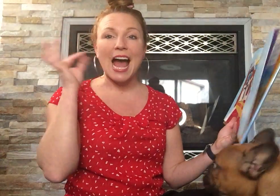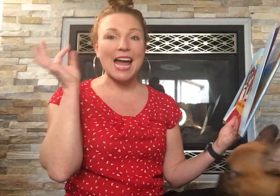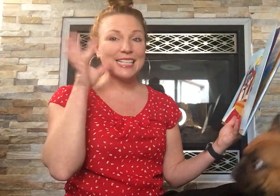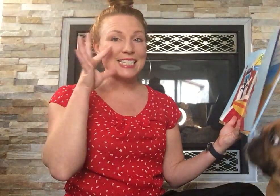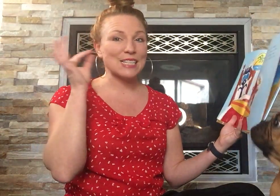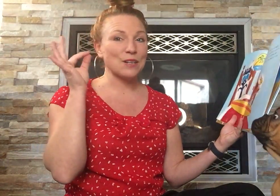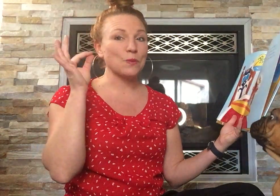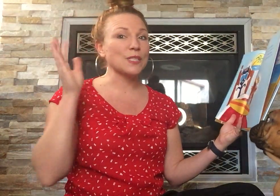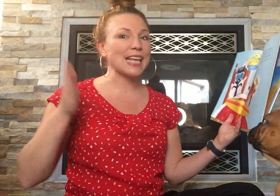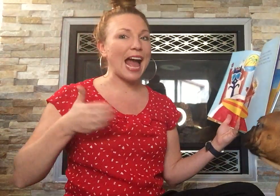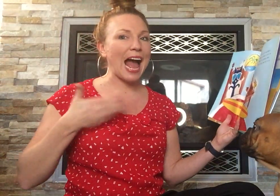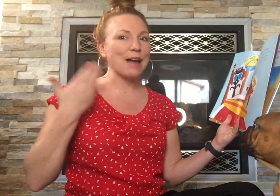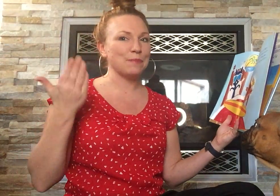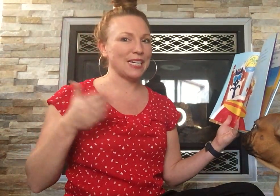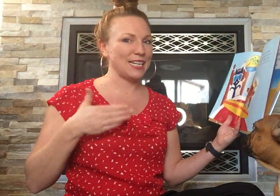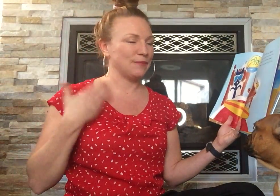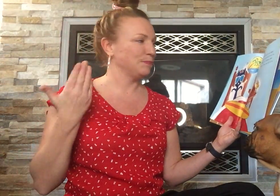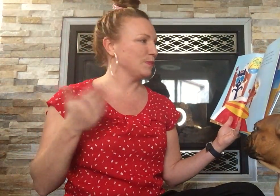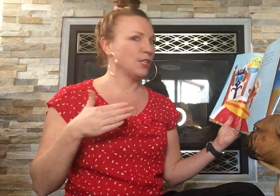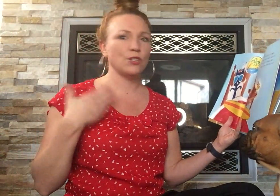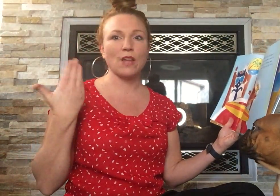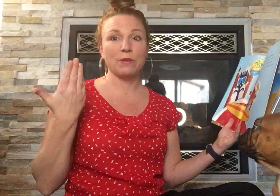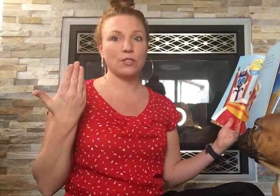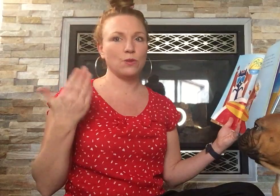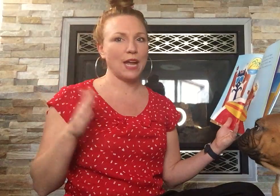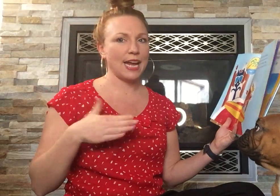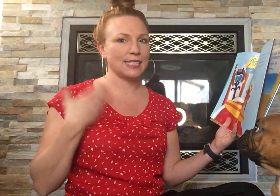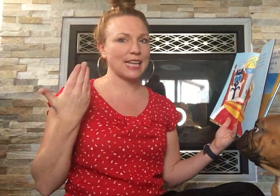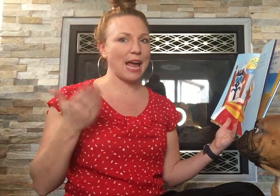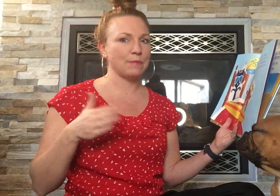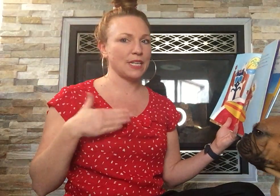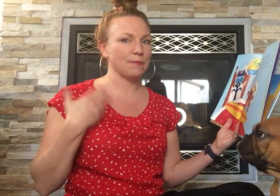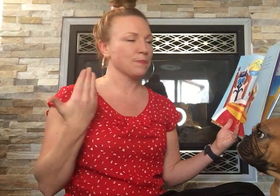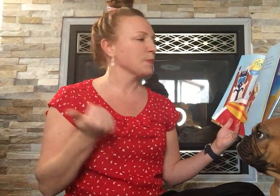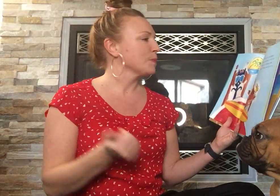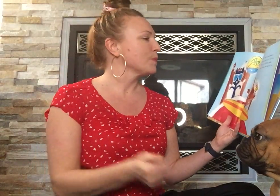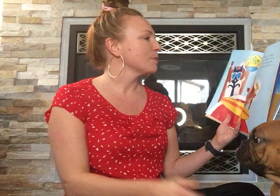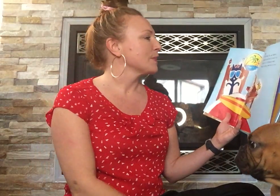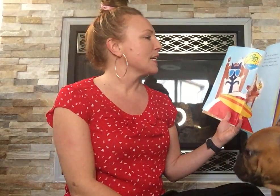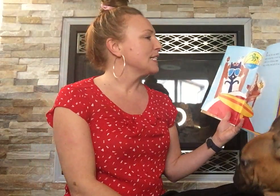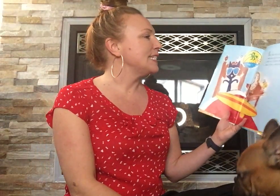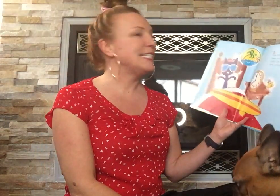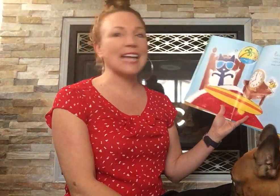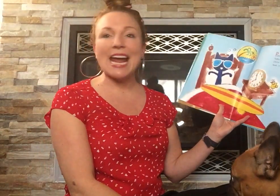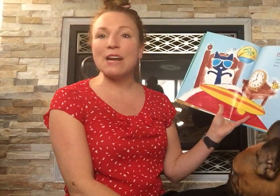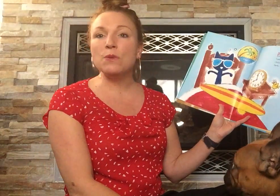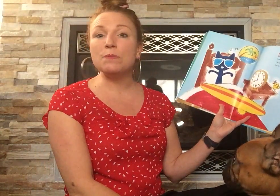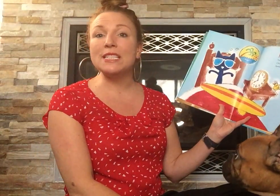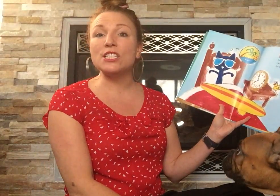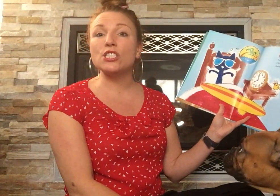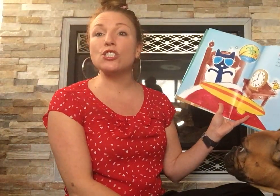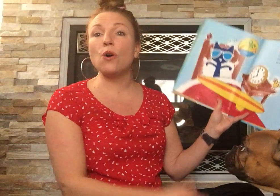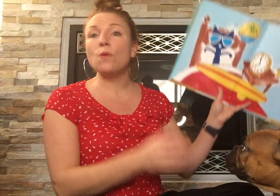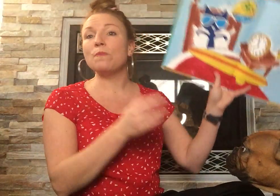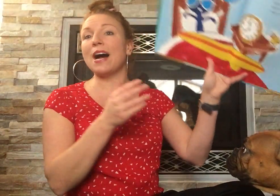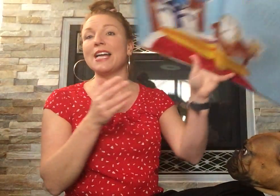cat was happy. You can do that with two hands, happy. Today would be so